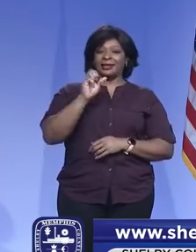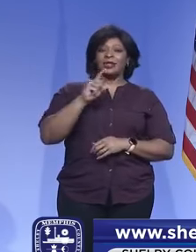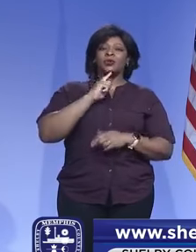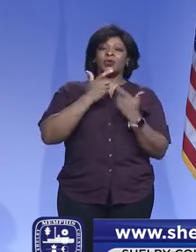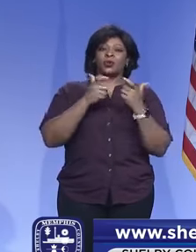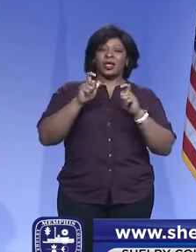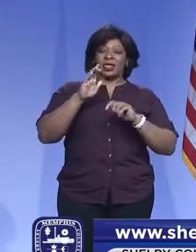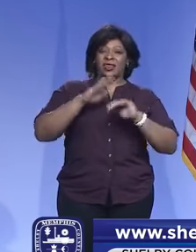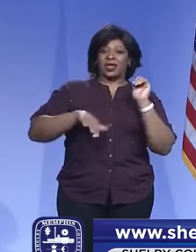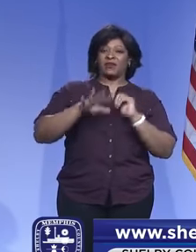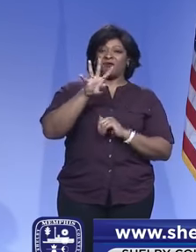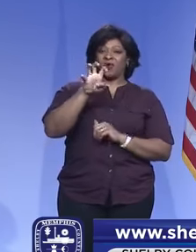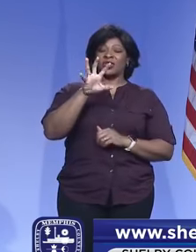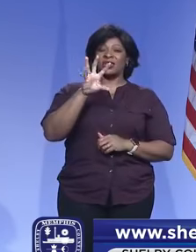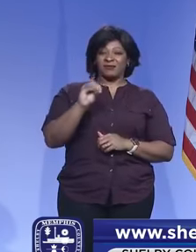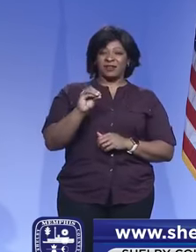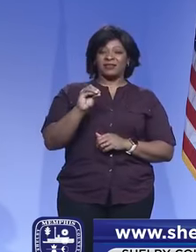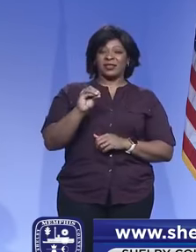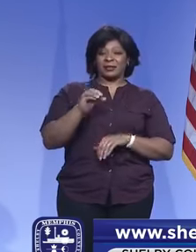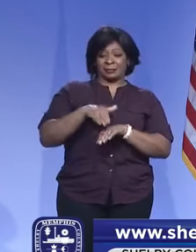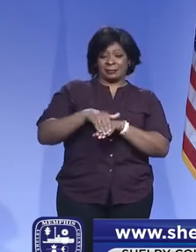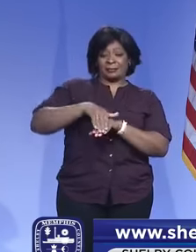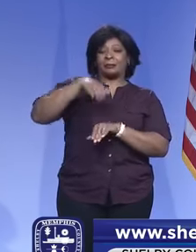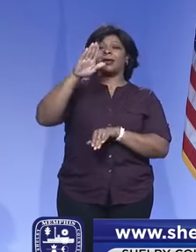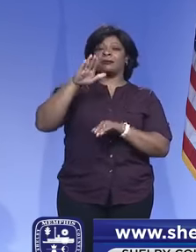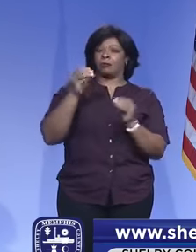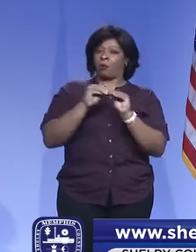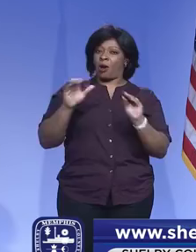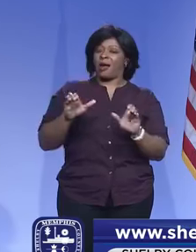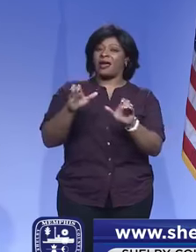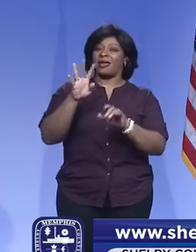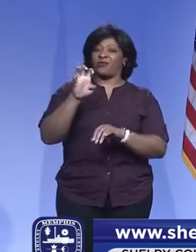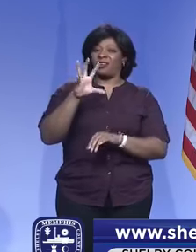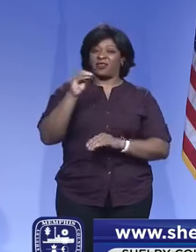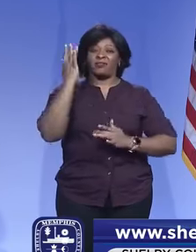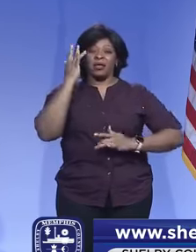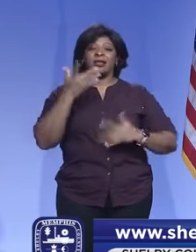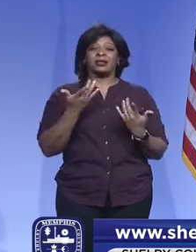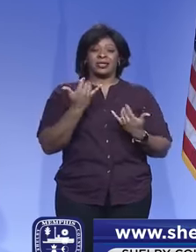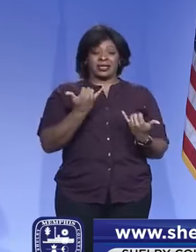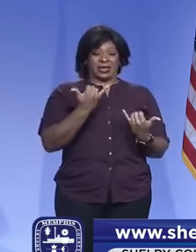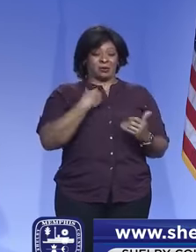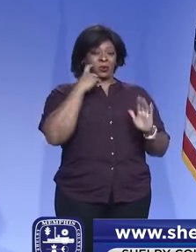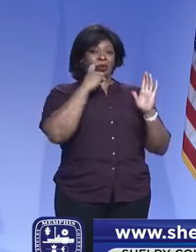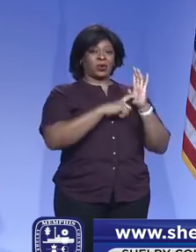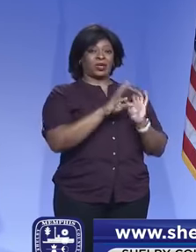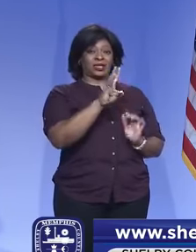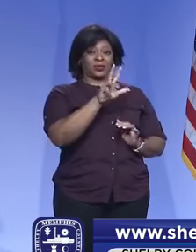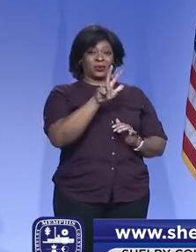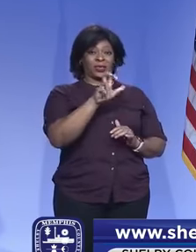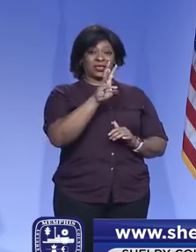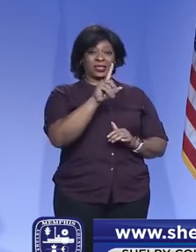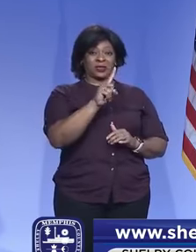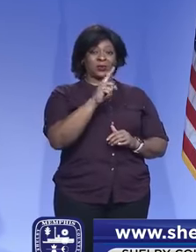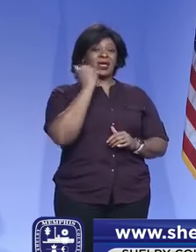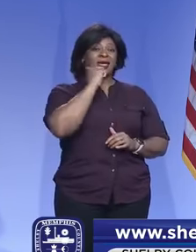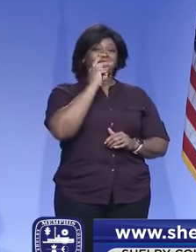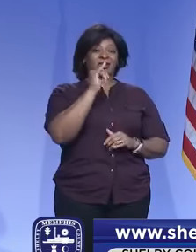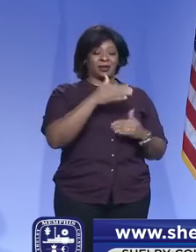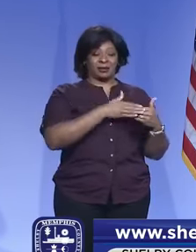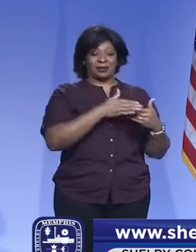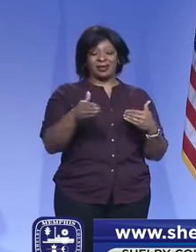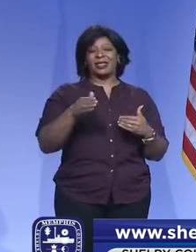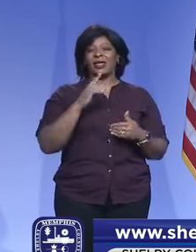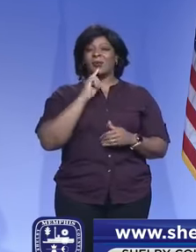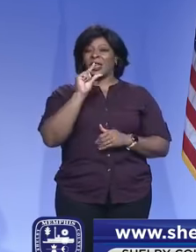than 450. Over the last 7 days, we've averaged 361 new cases per day. That is actually